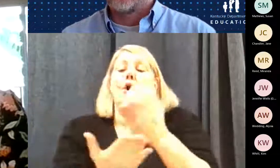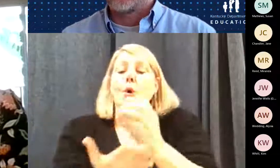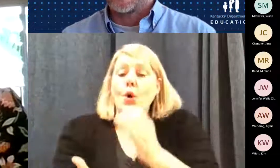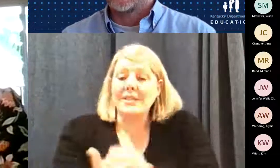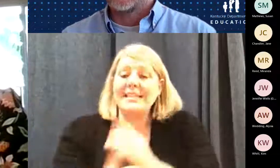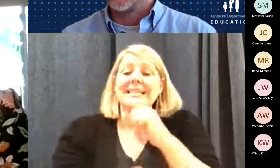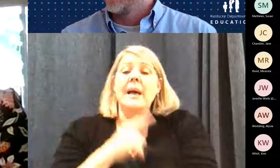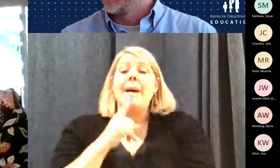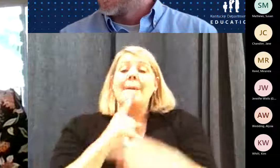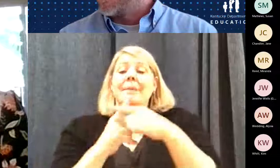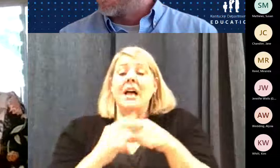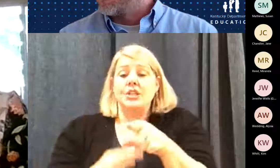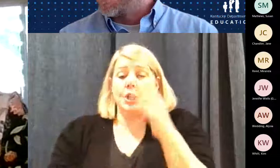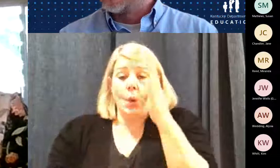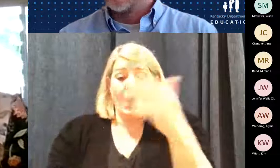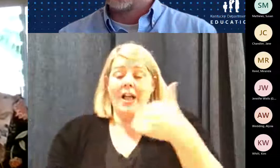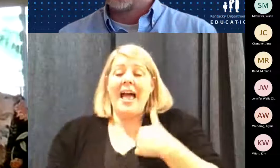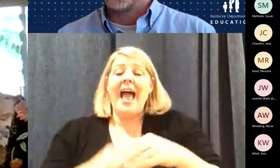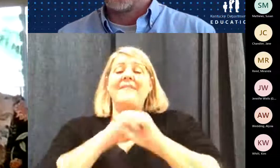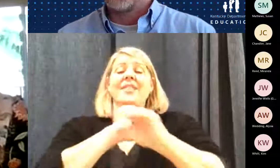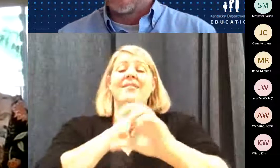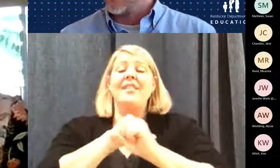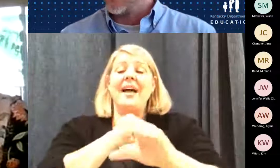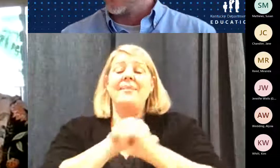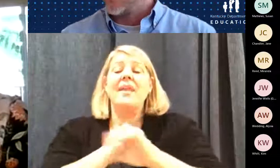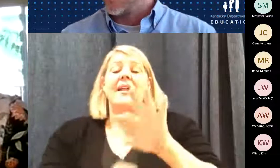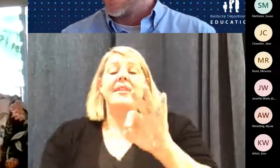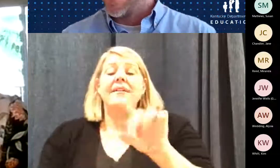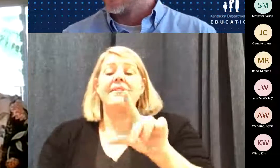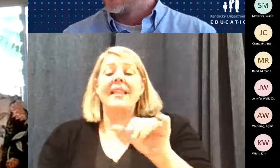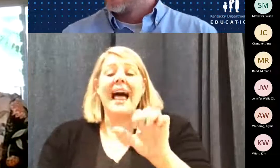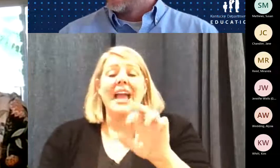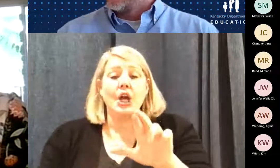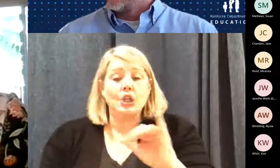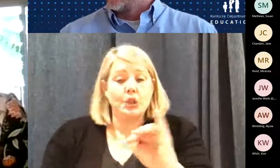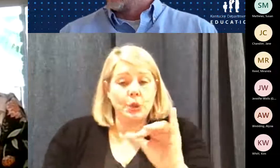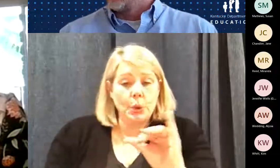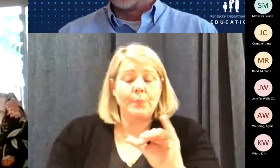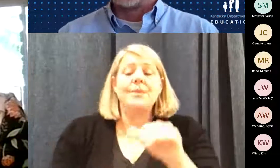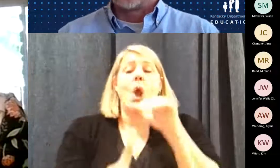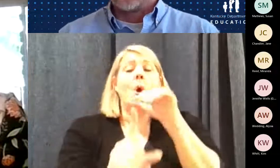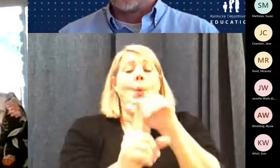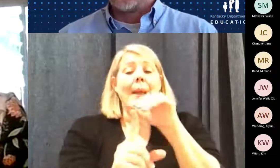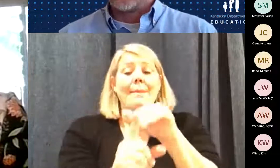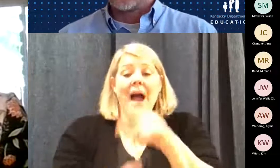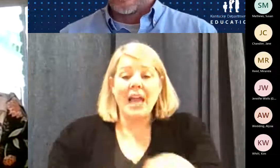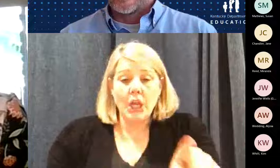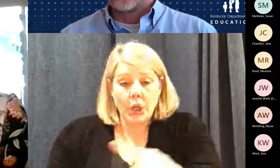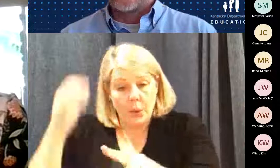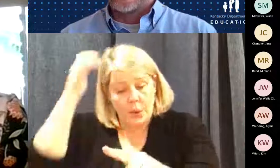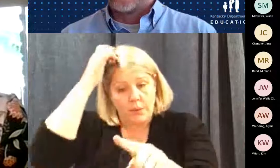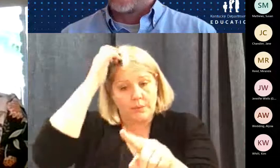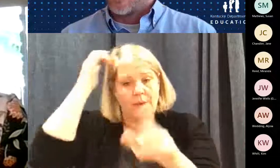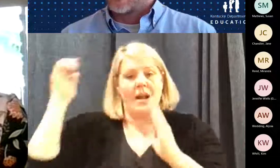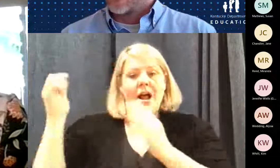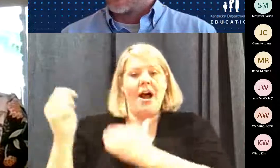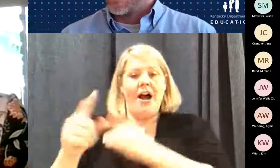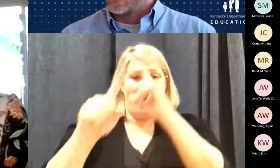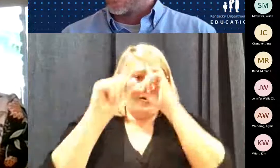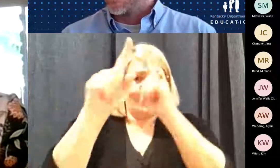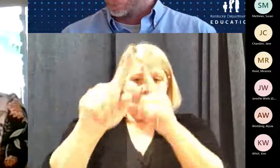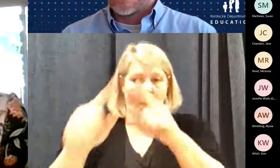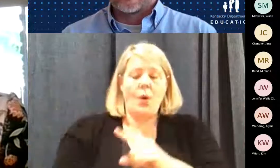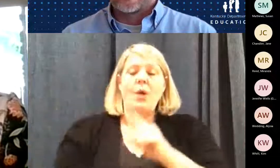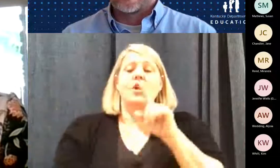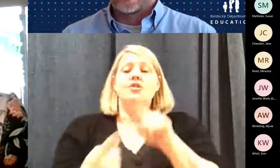that information. I did want to remind you that the goal is to have each director